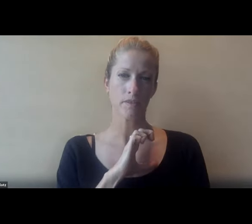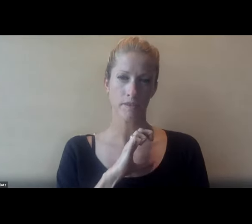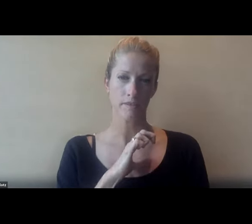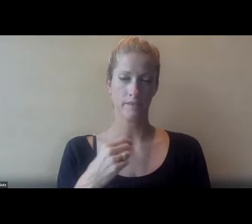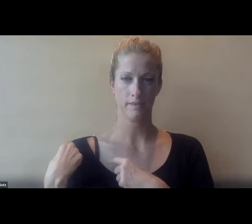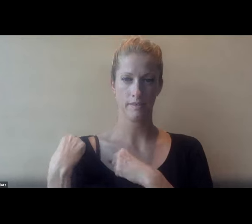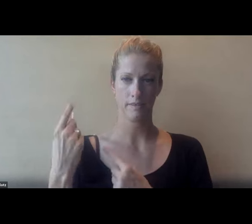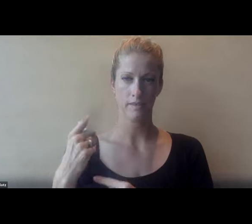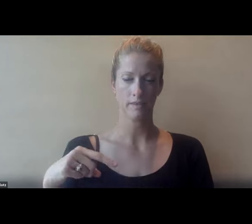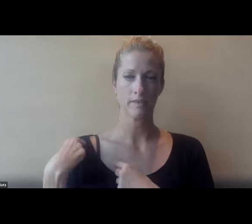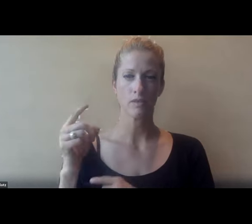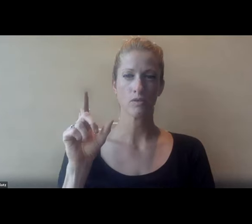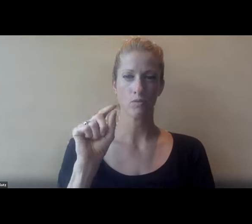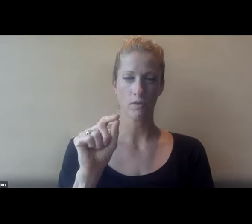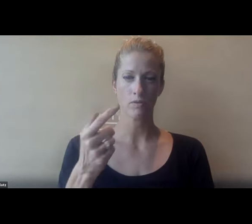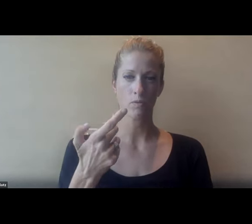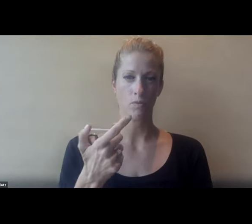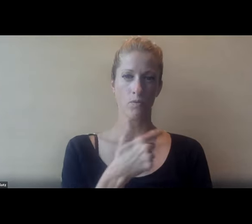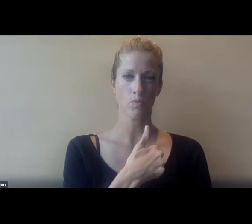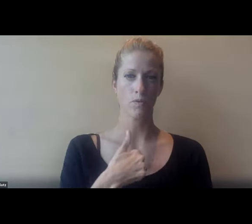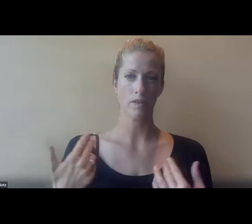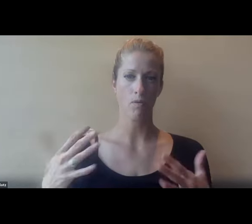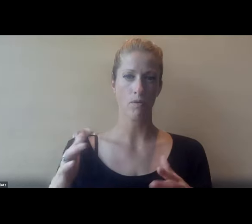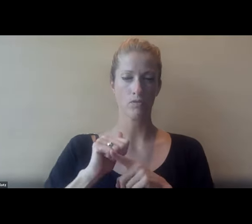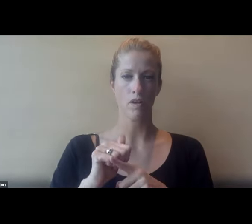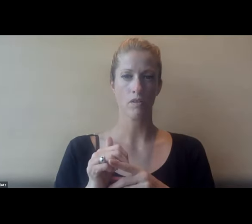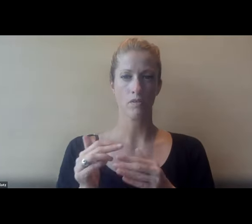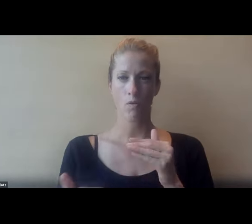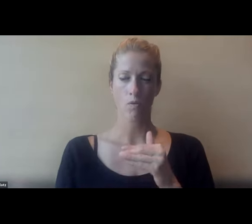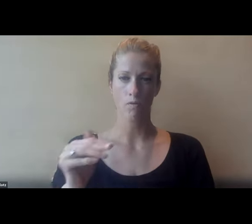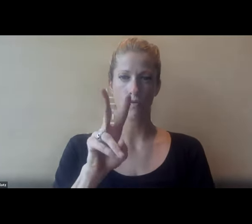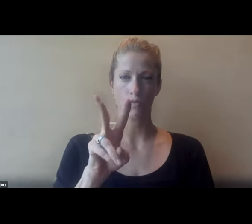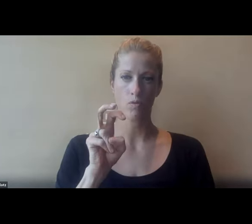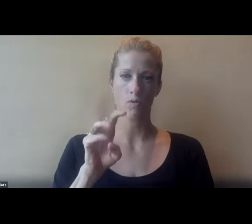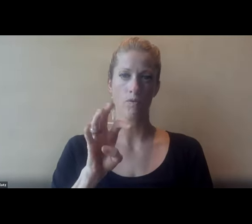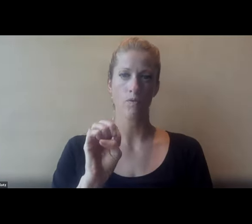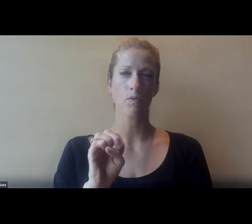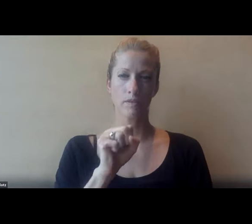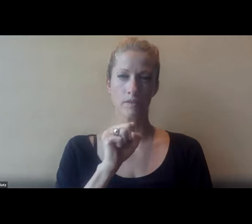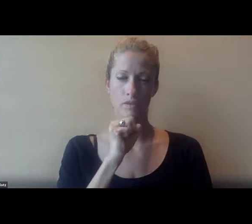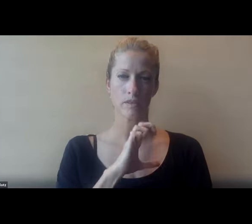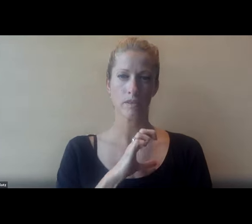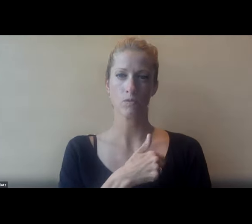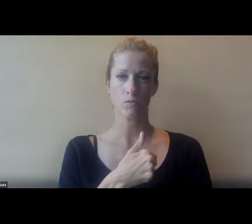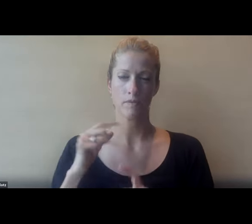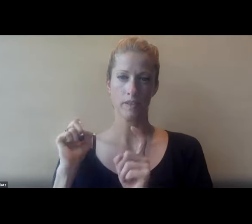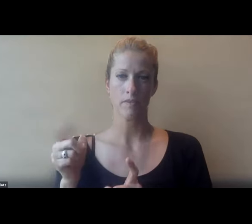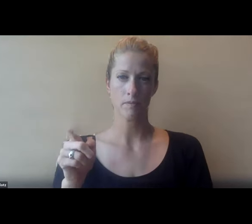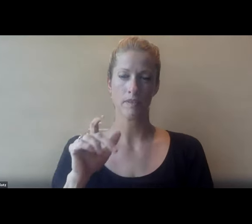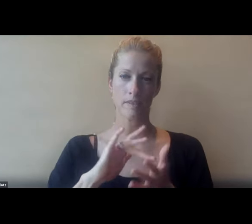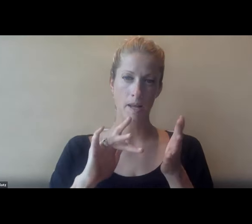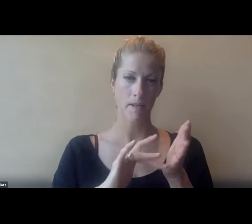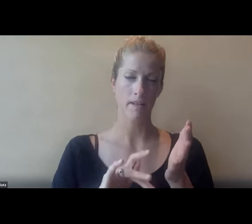then, since 2021, we have trained over 240 seniors. We have given them tablets